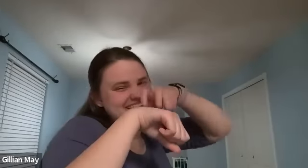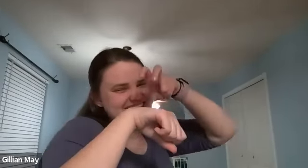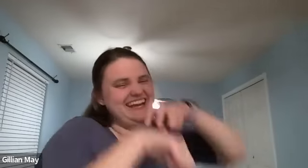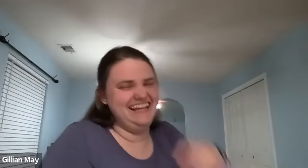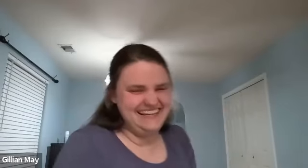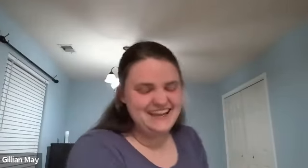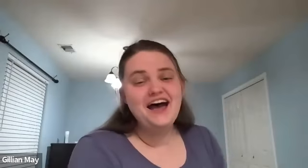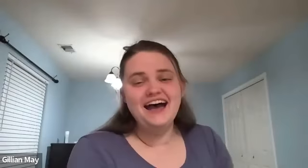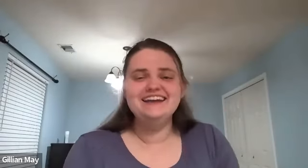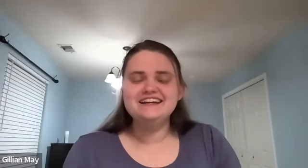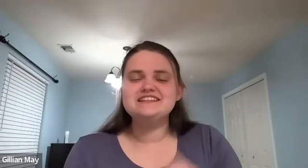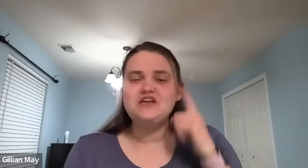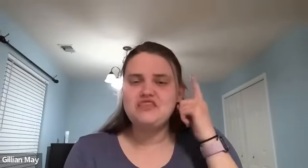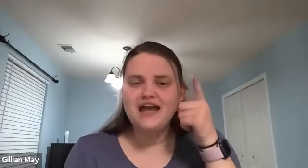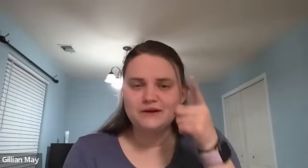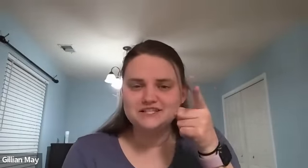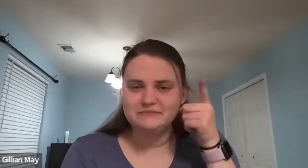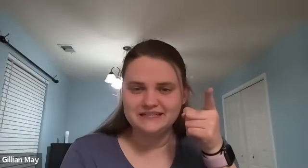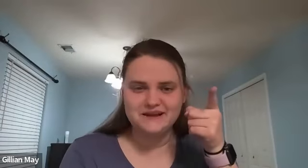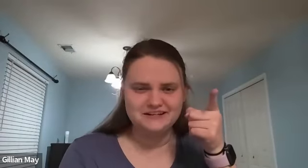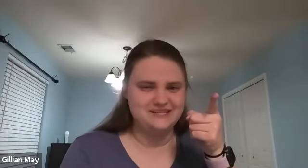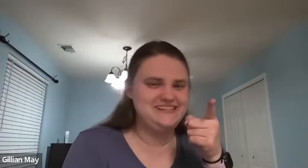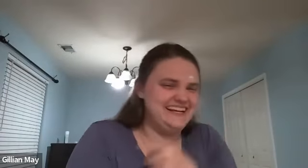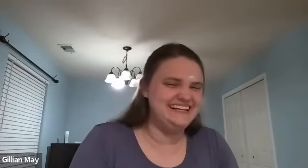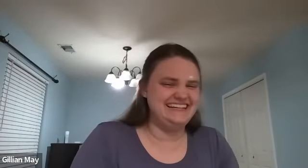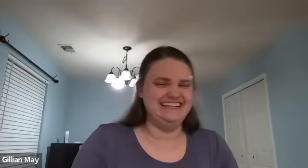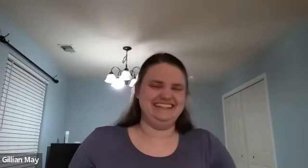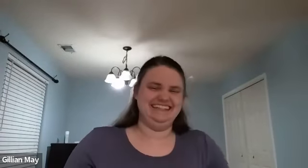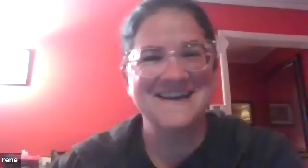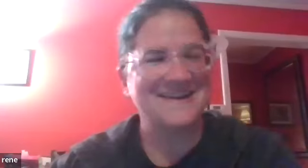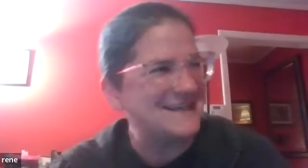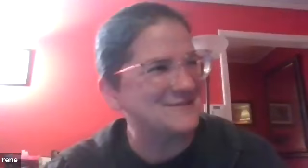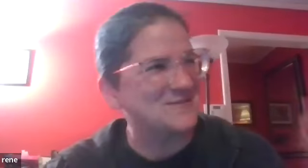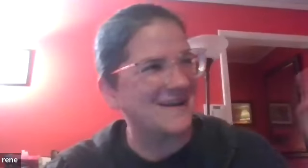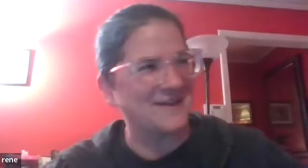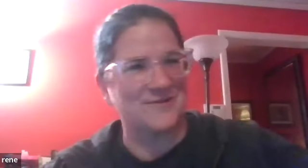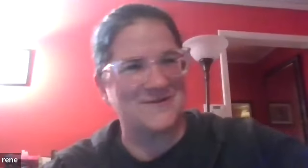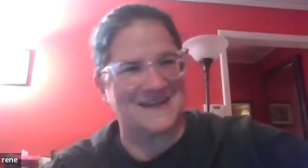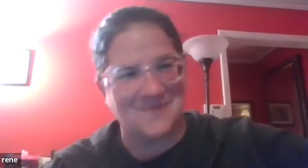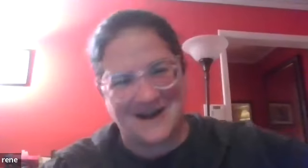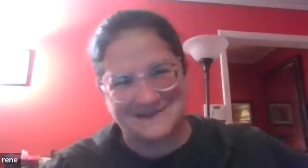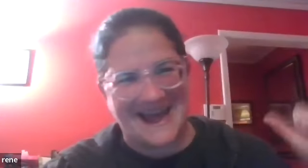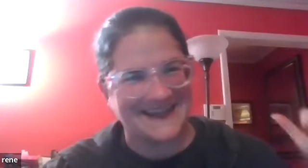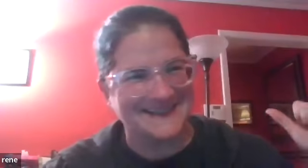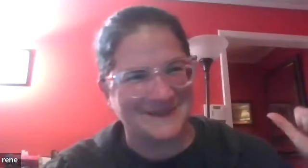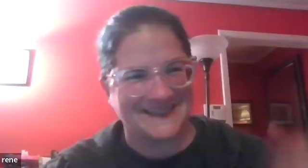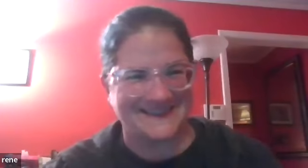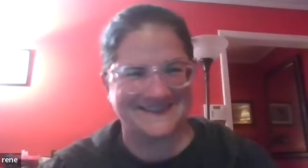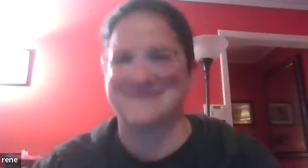Potatoes. He's like, that question piqued my interest. Well, he was walking through and then he walked back because he was like, wait,